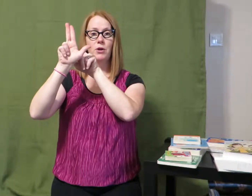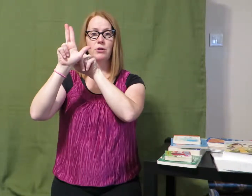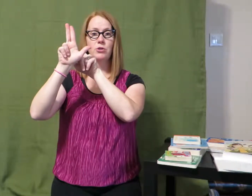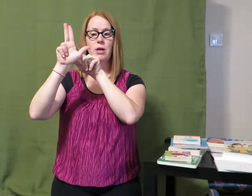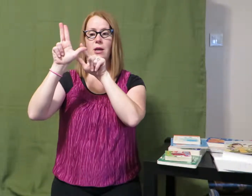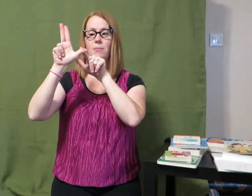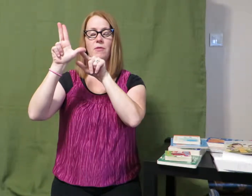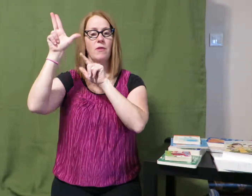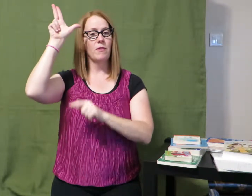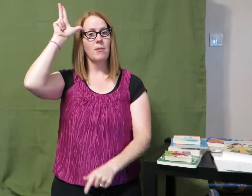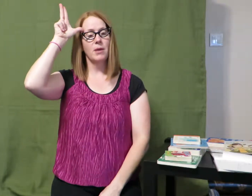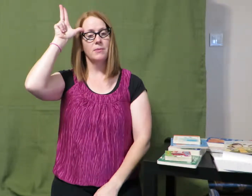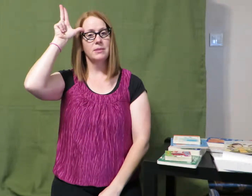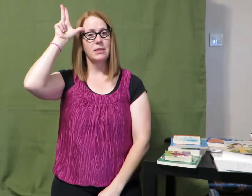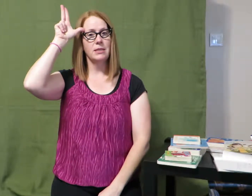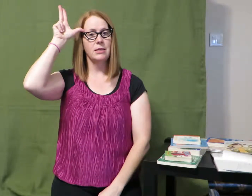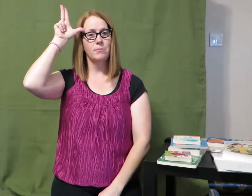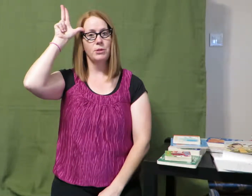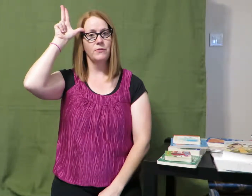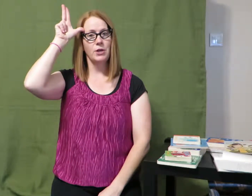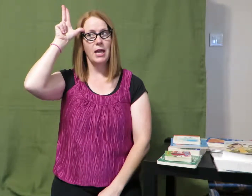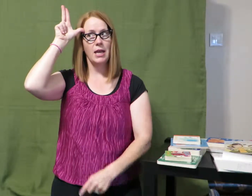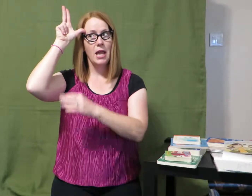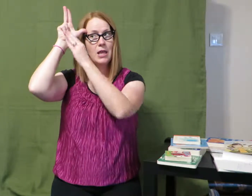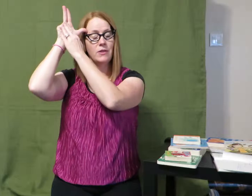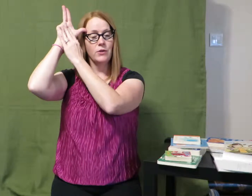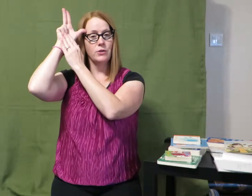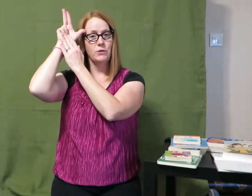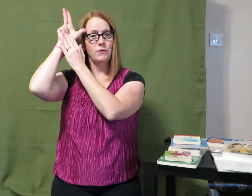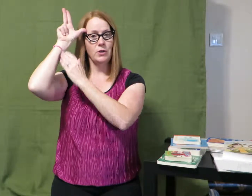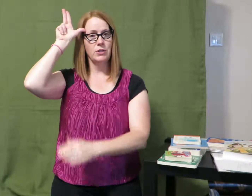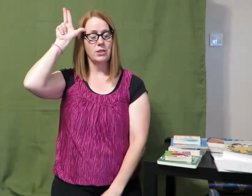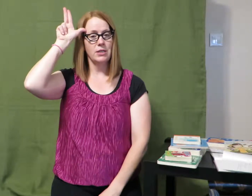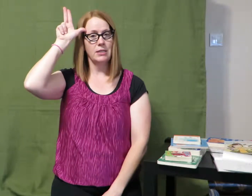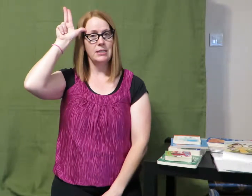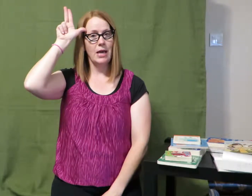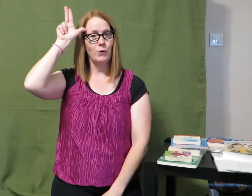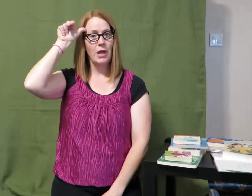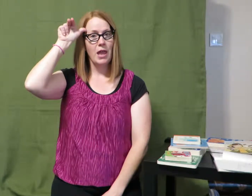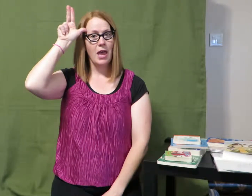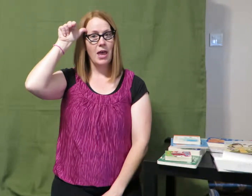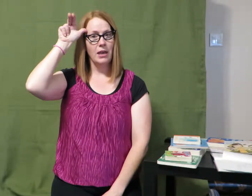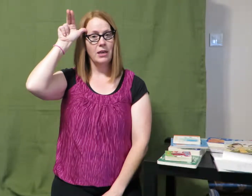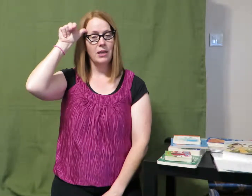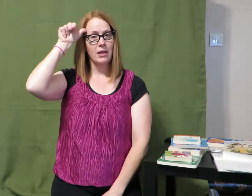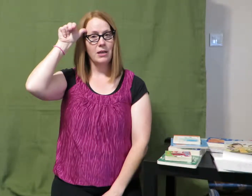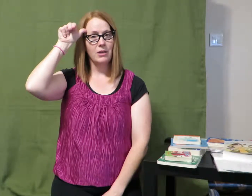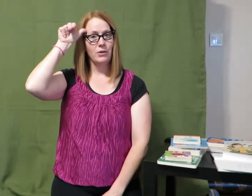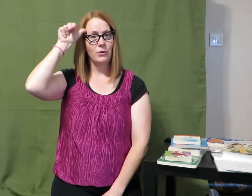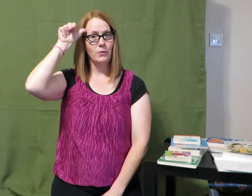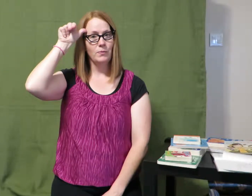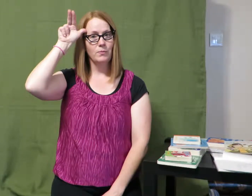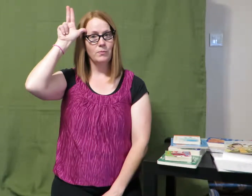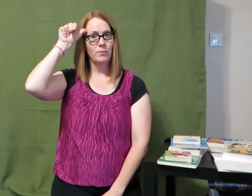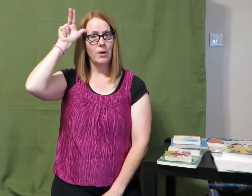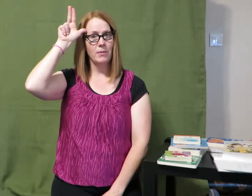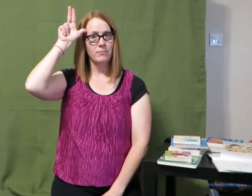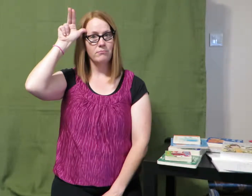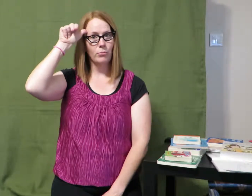finger straight up. The thumb comes to the temple of your head. The other two fingers are tucked down, and you bring